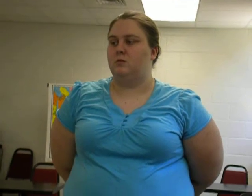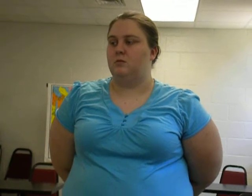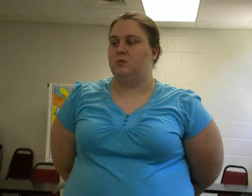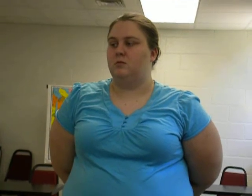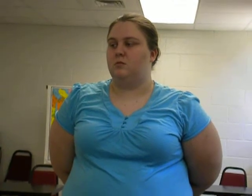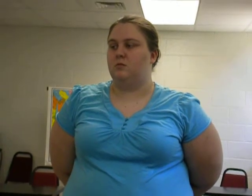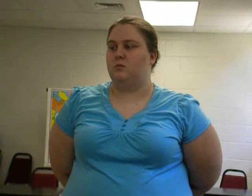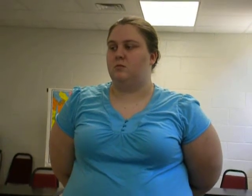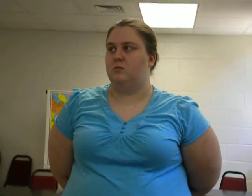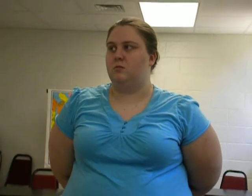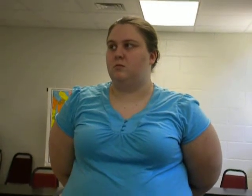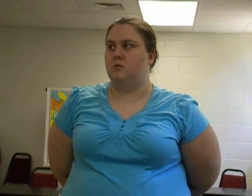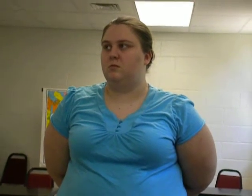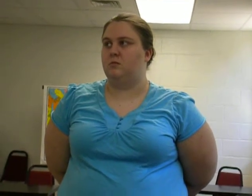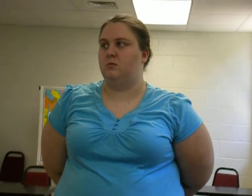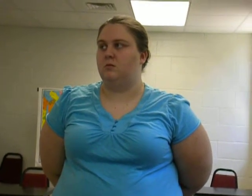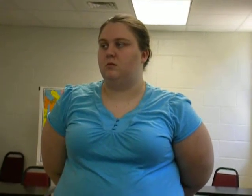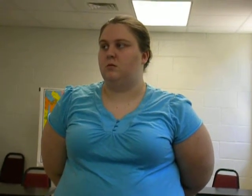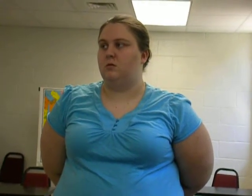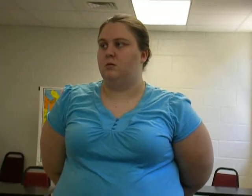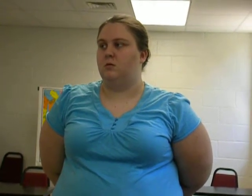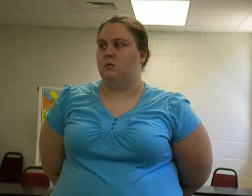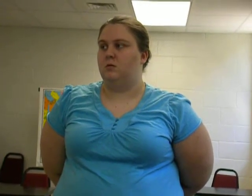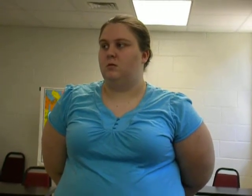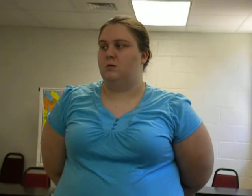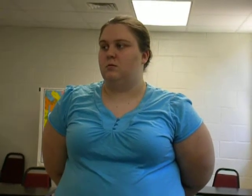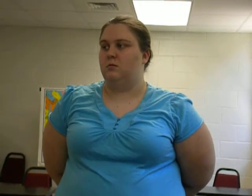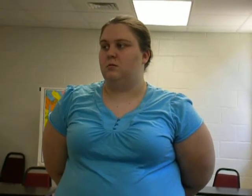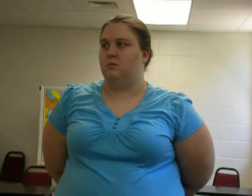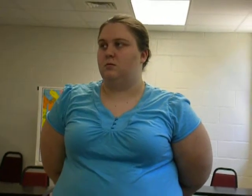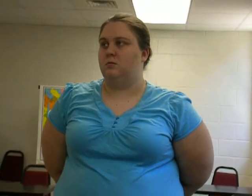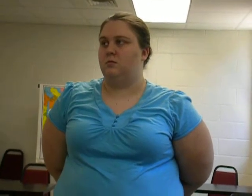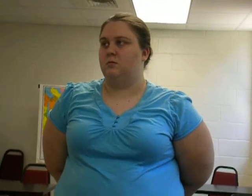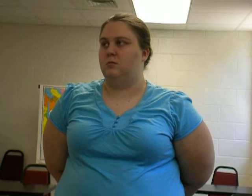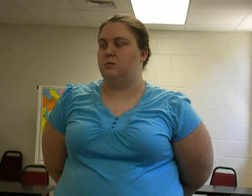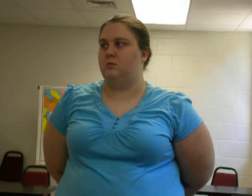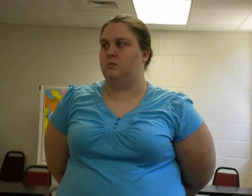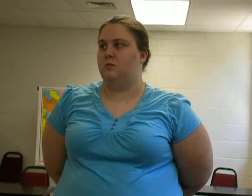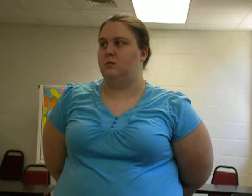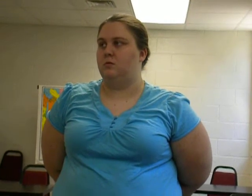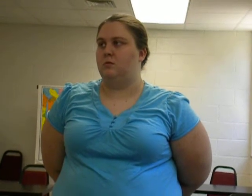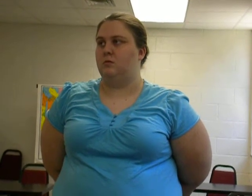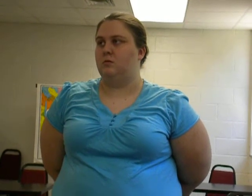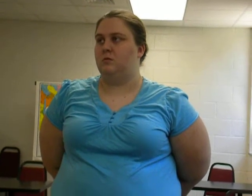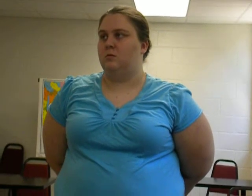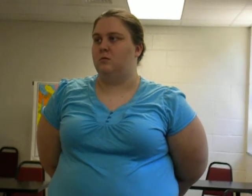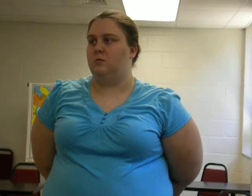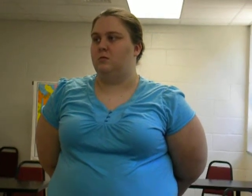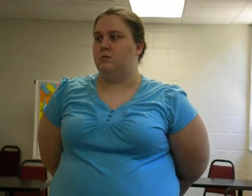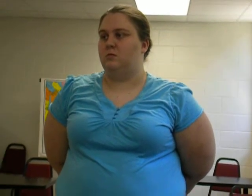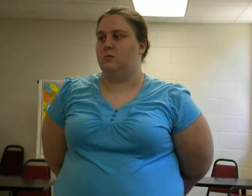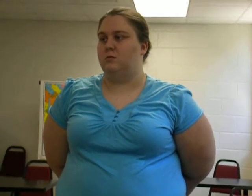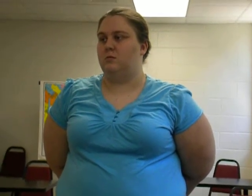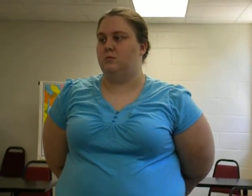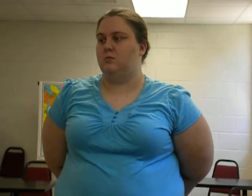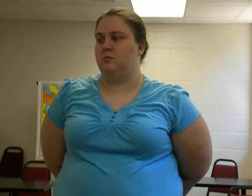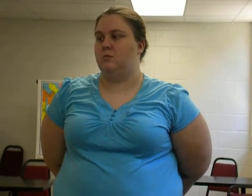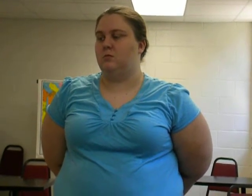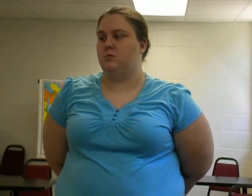blubber. I first saw this in a Canadian film board film when I was 10, and it left a lasting impression to see